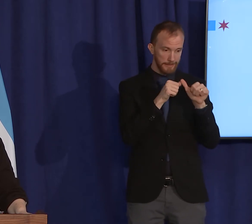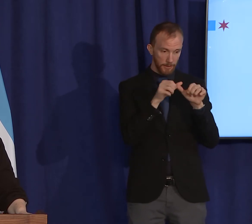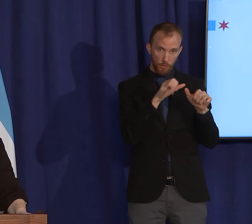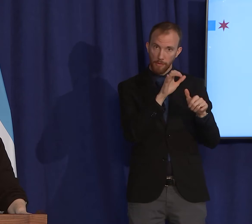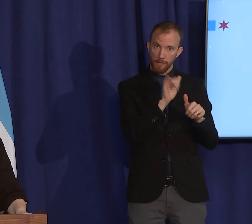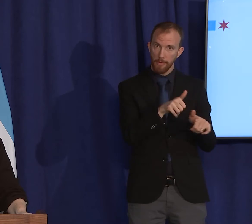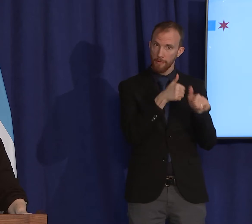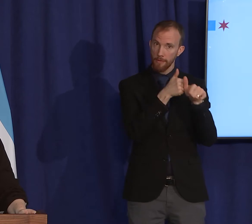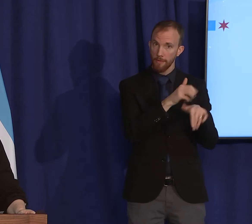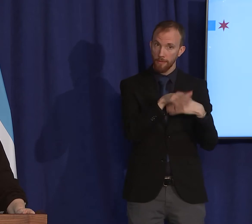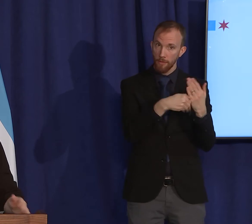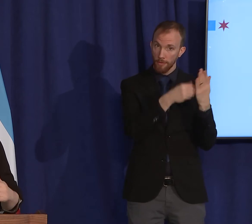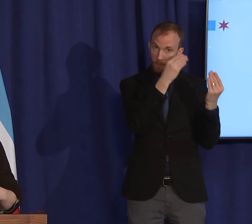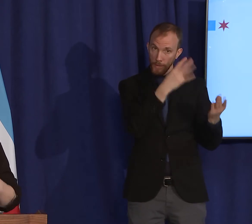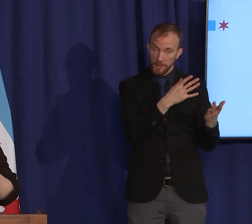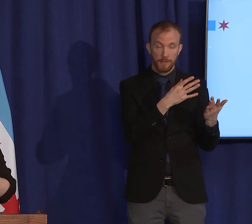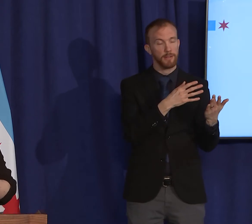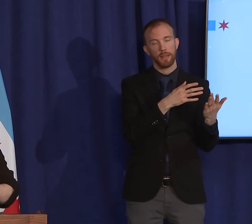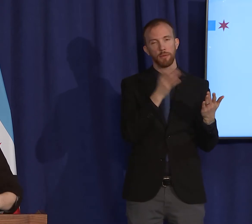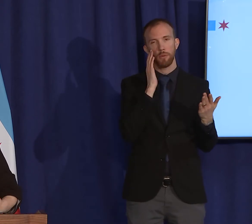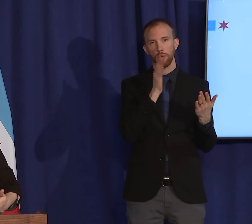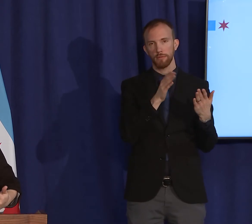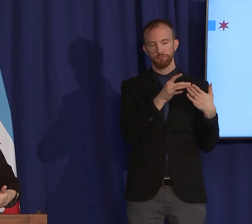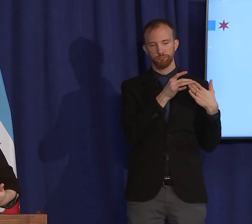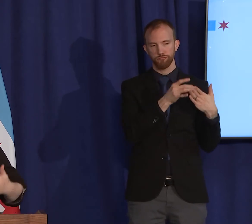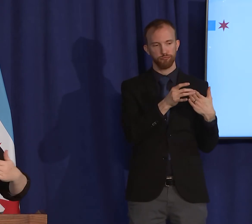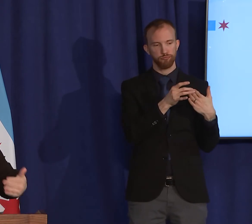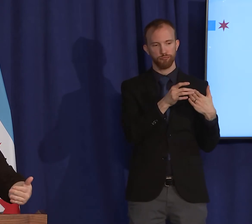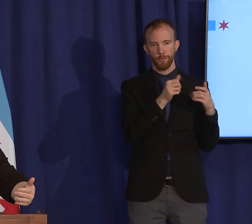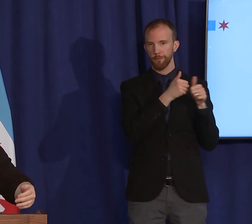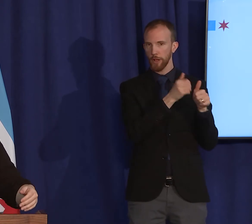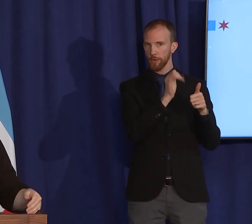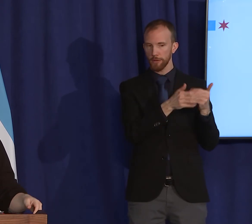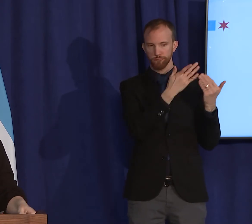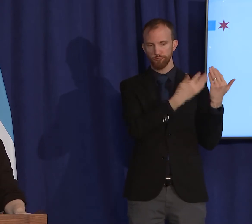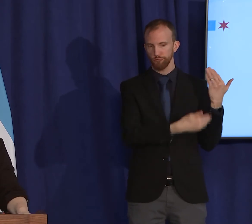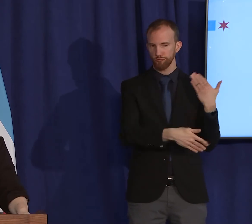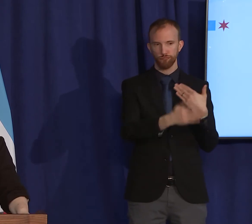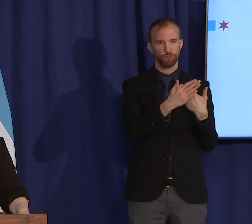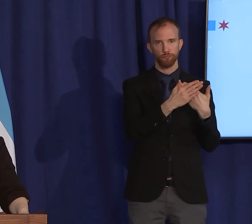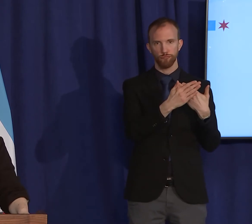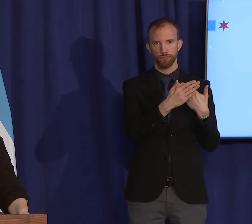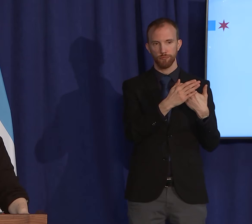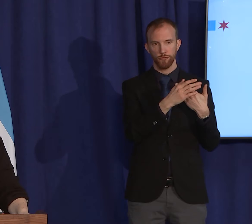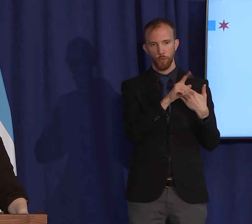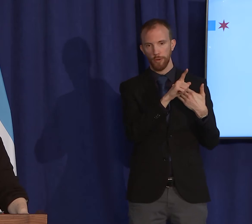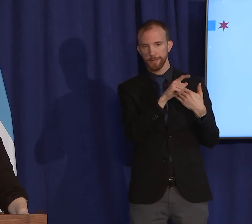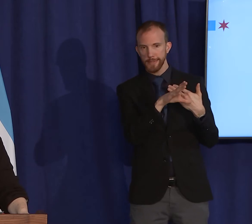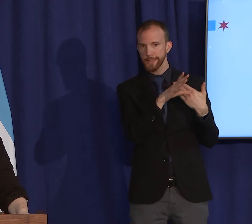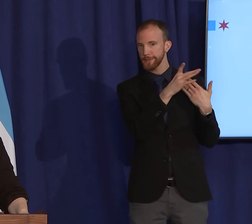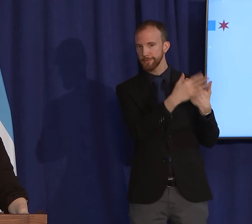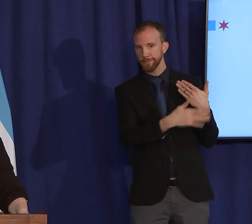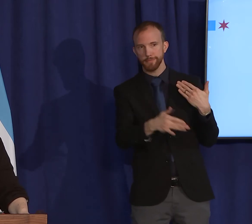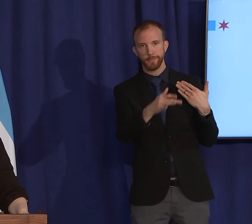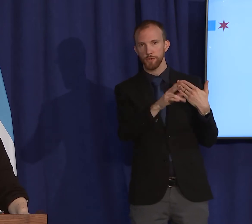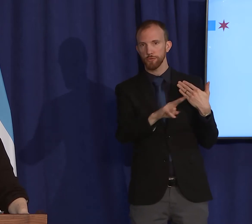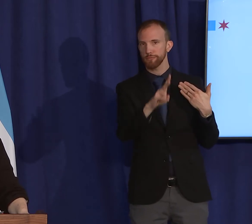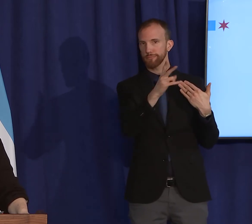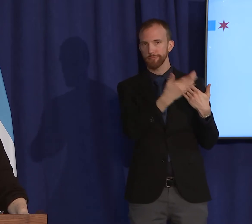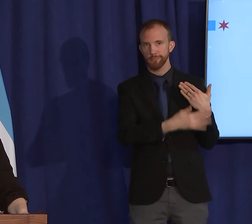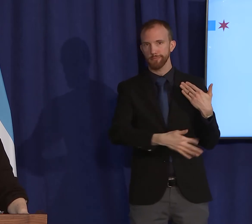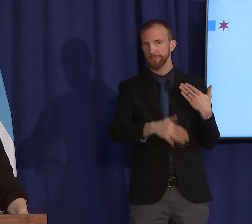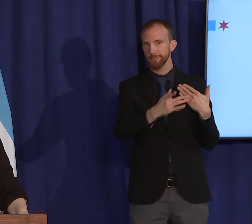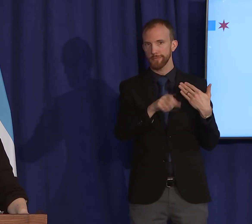and be a major focus for us, not just in 1C, but from here on out, like as we continue our vaccination efforts over the course of the